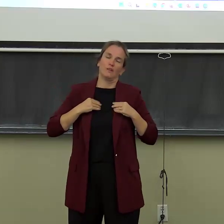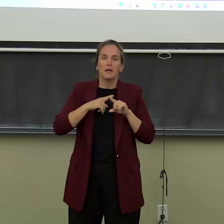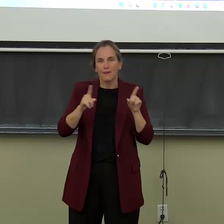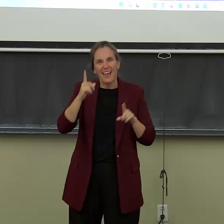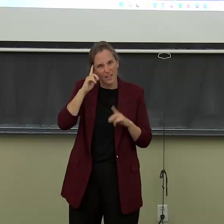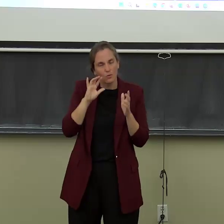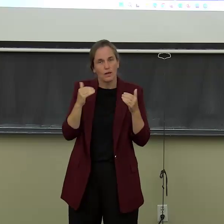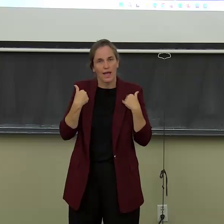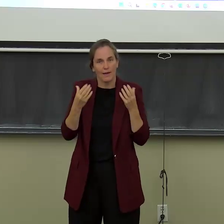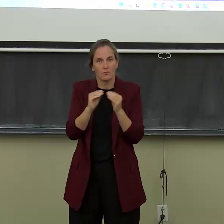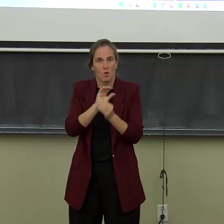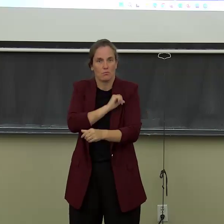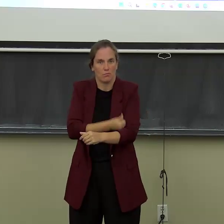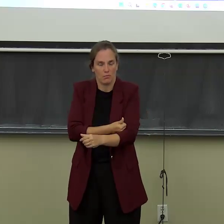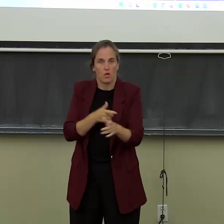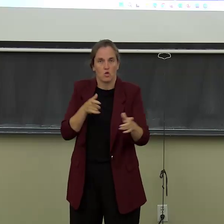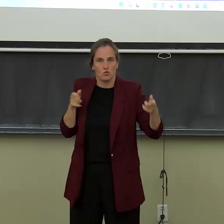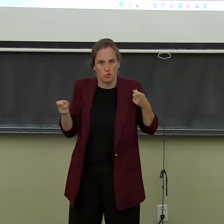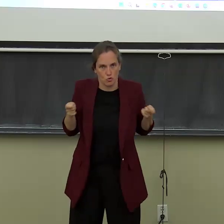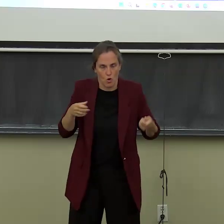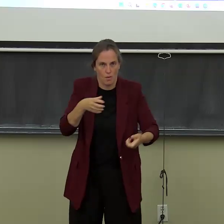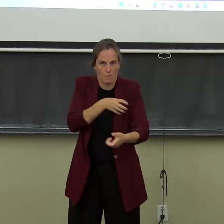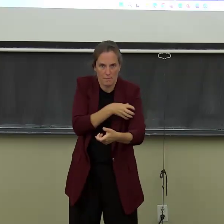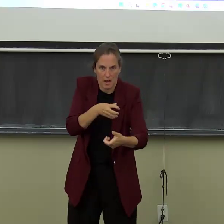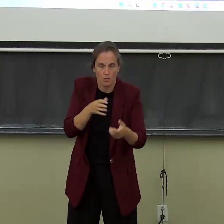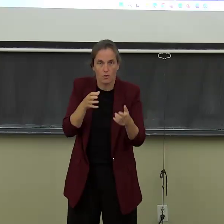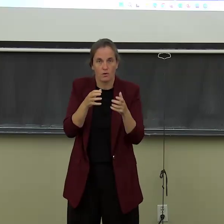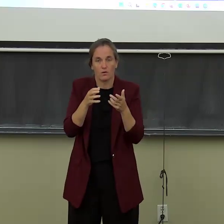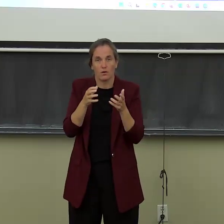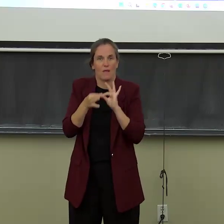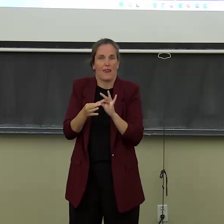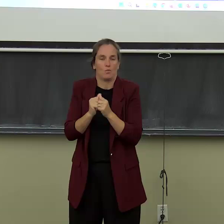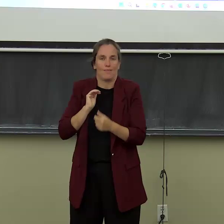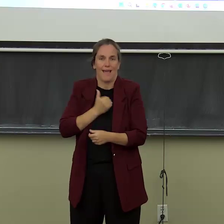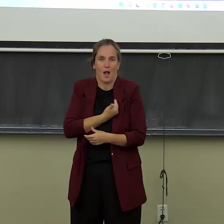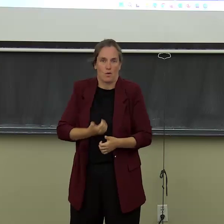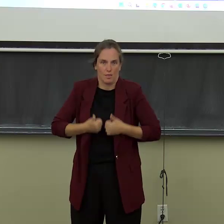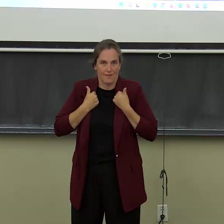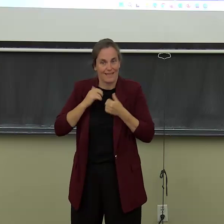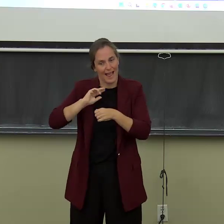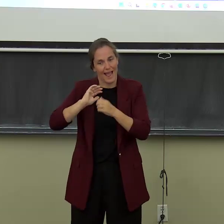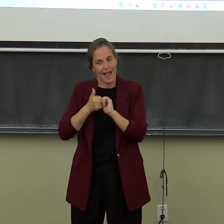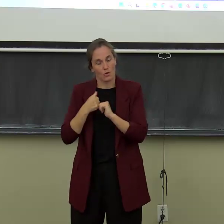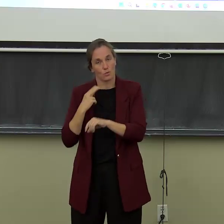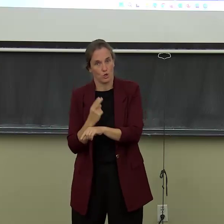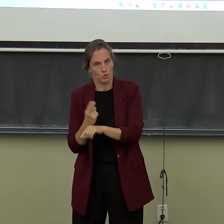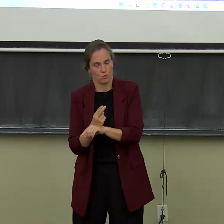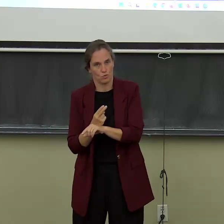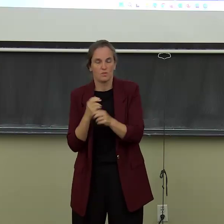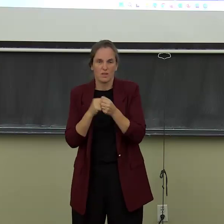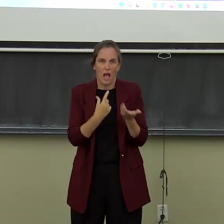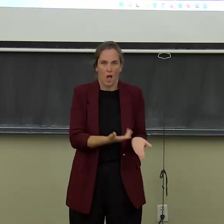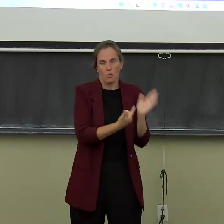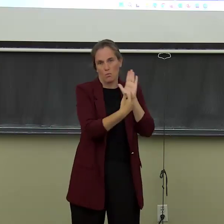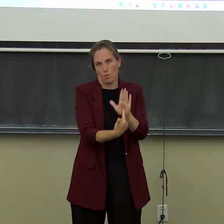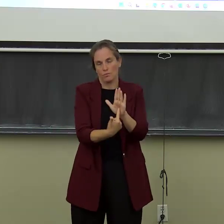and control and power in our lives around them. And so thinking about how we use them, and I brought this, and then I'll just make